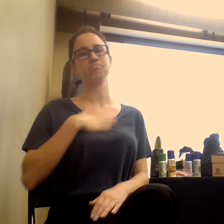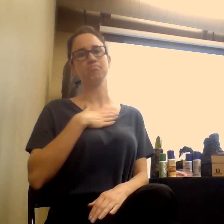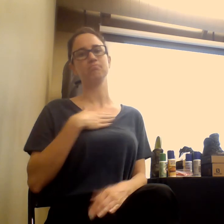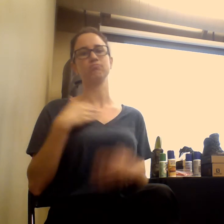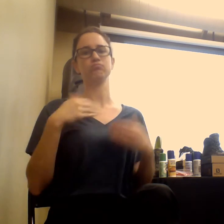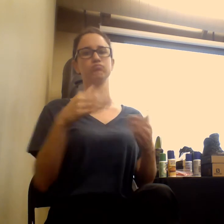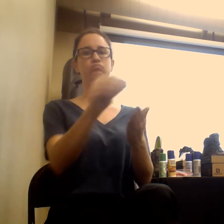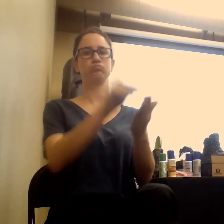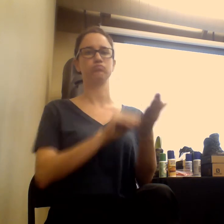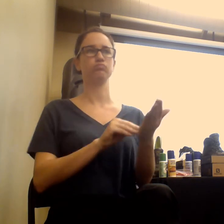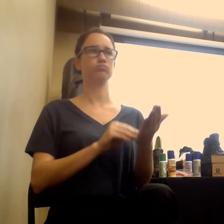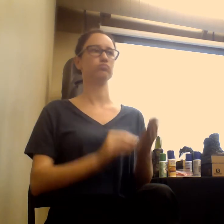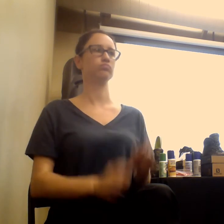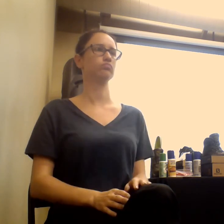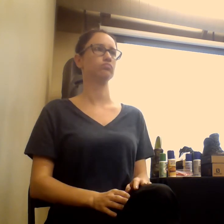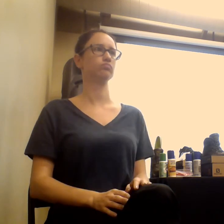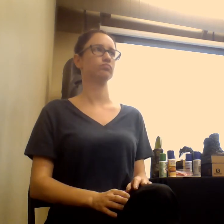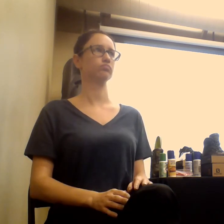And the pen.